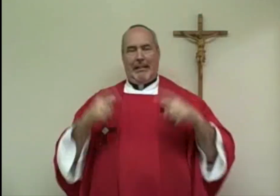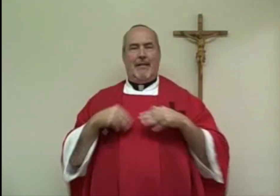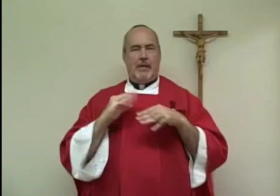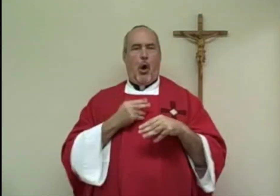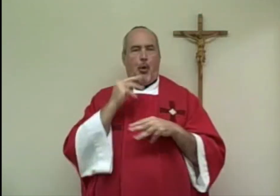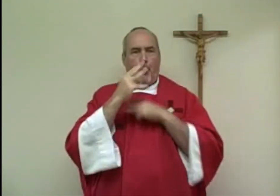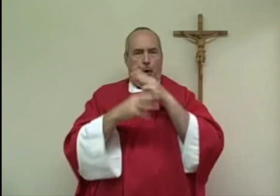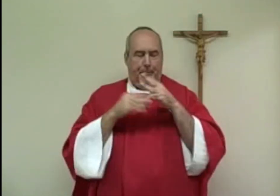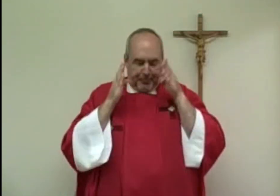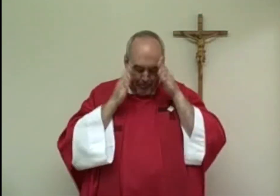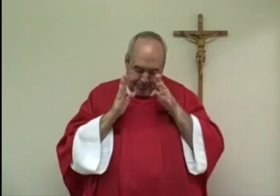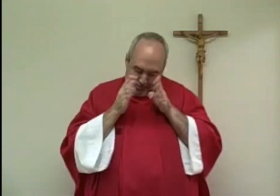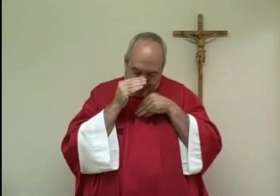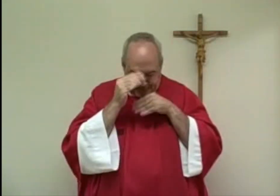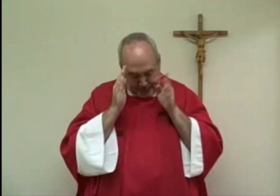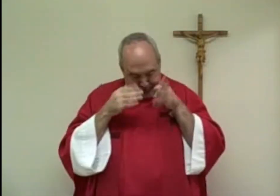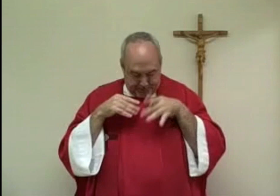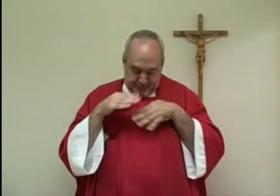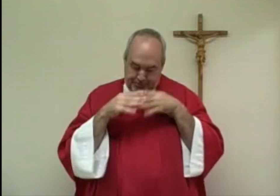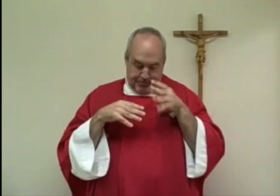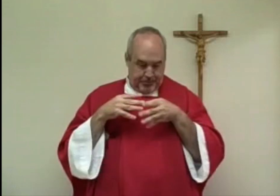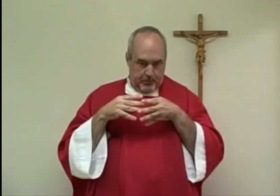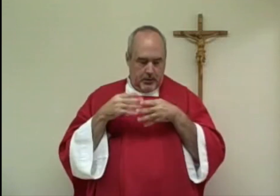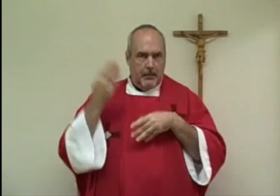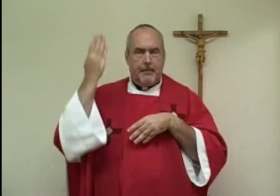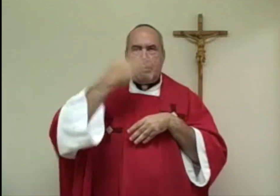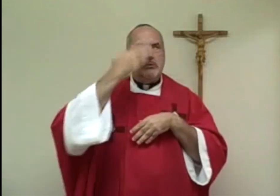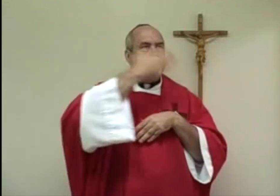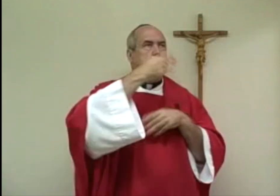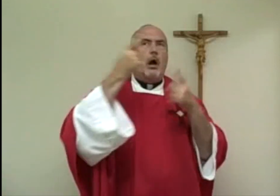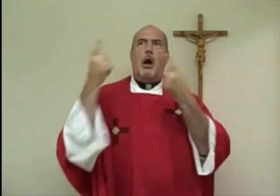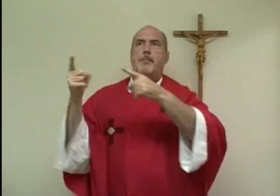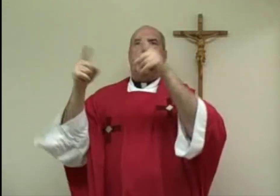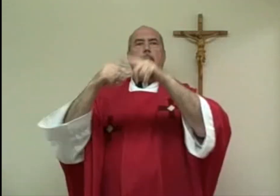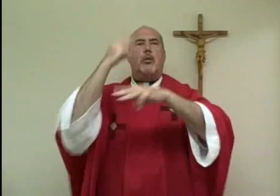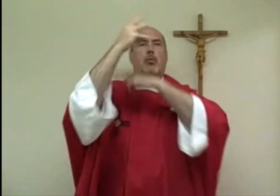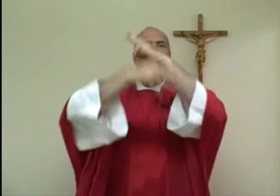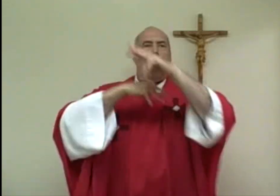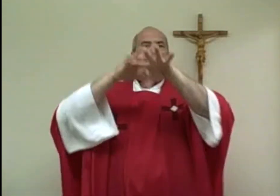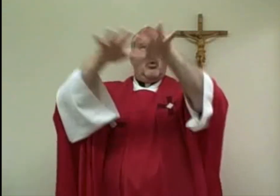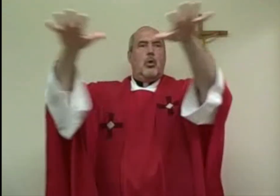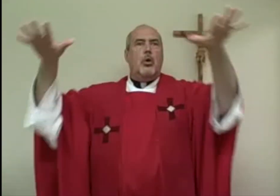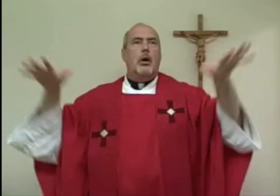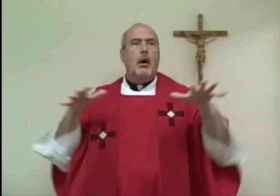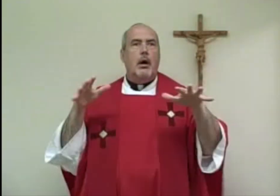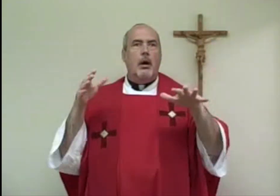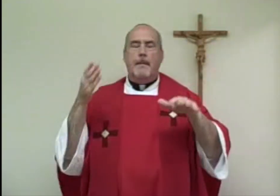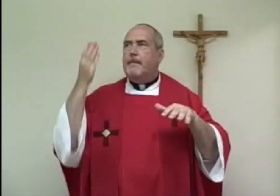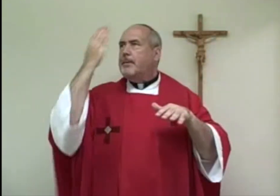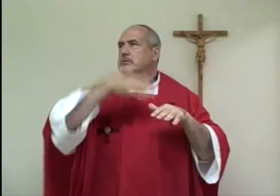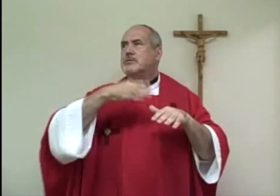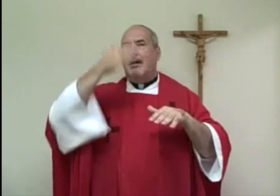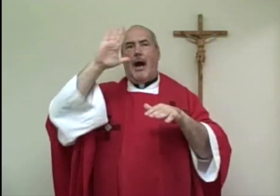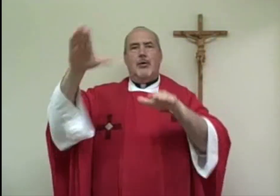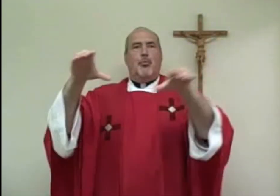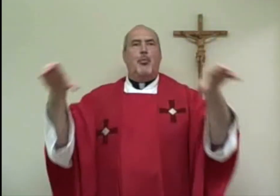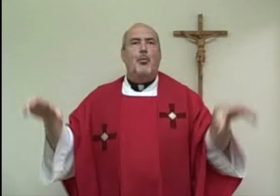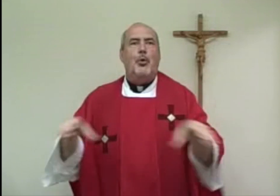do we do that? Do we live in our own little world, ignorant to what's happening around us,